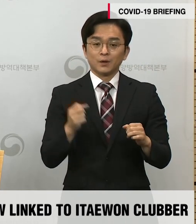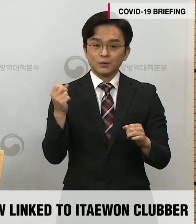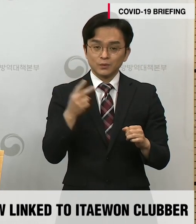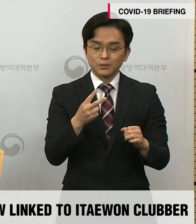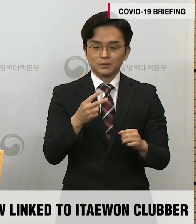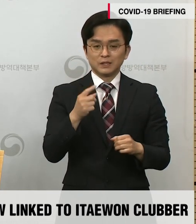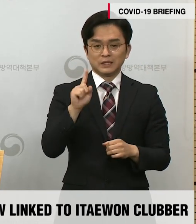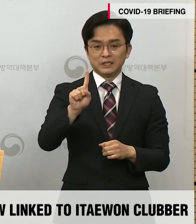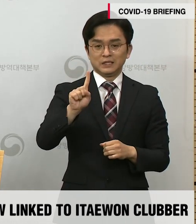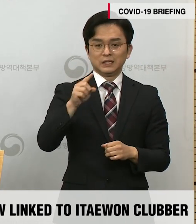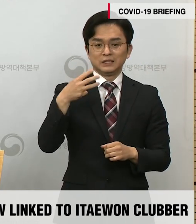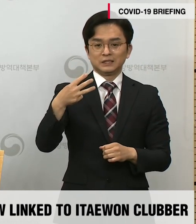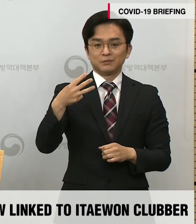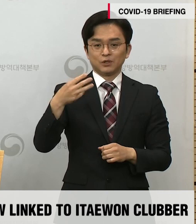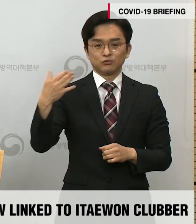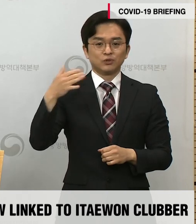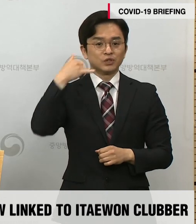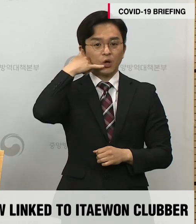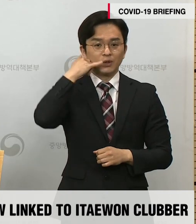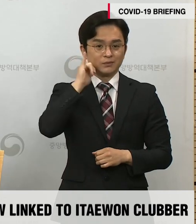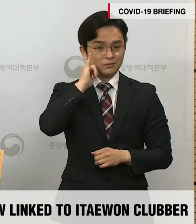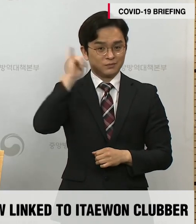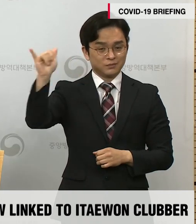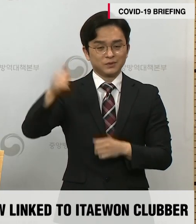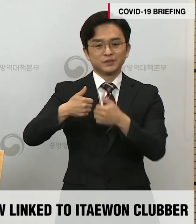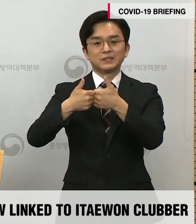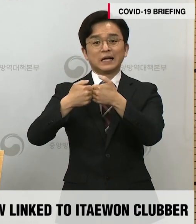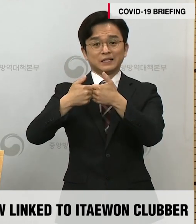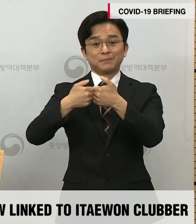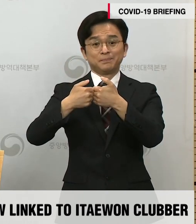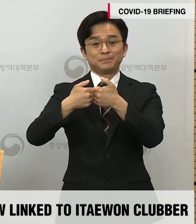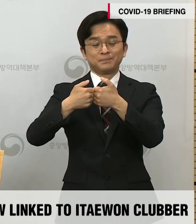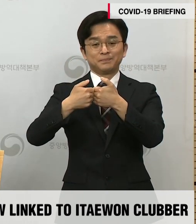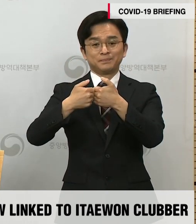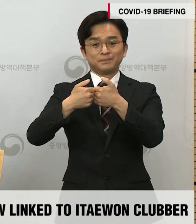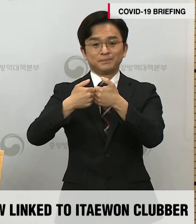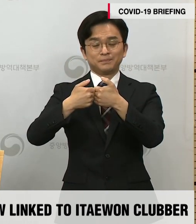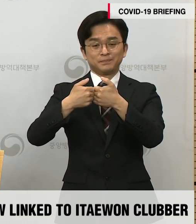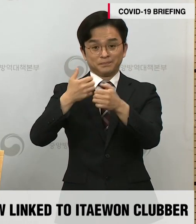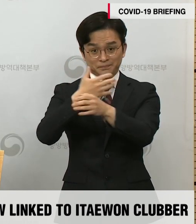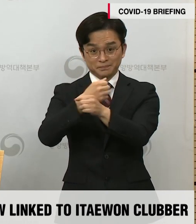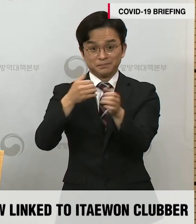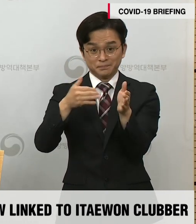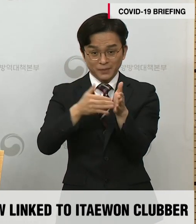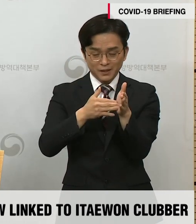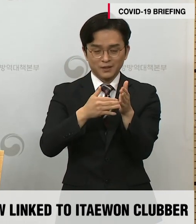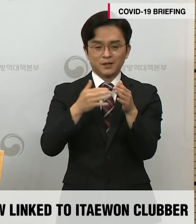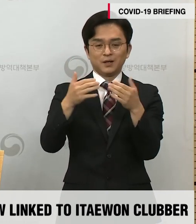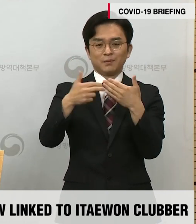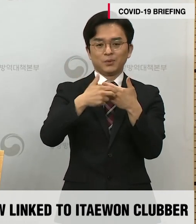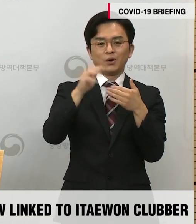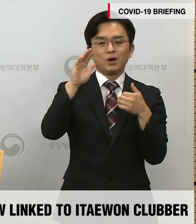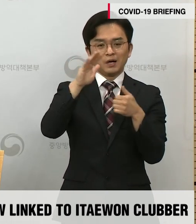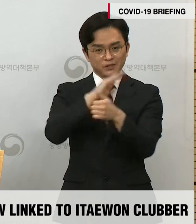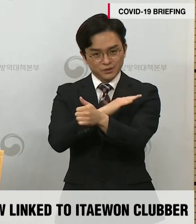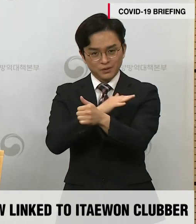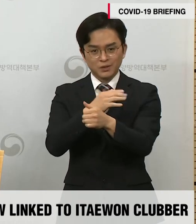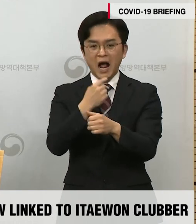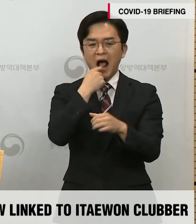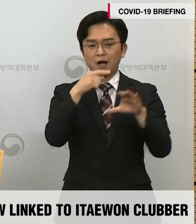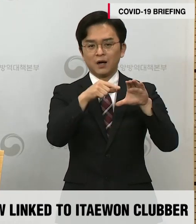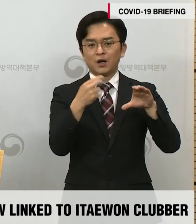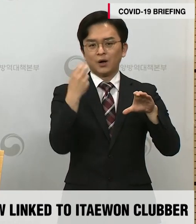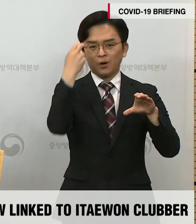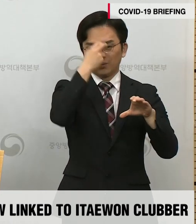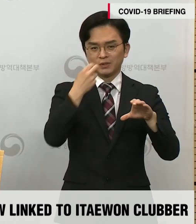April to 6th of May, is likely to have been exposed to the virus. So we ask everyone to visit the low locations to